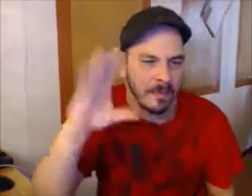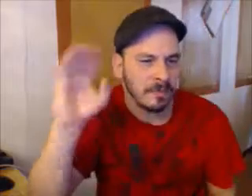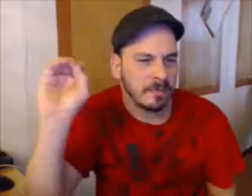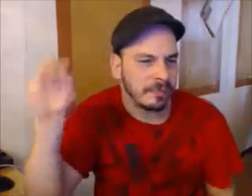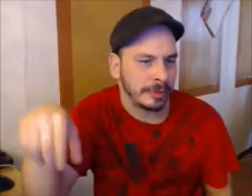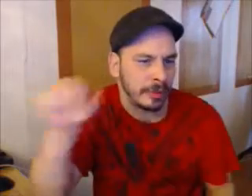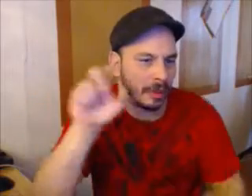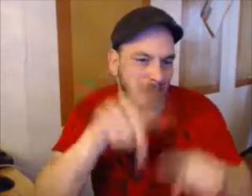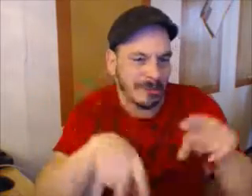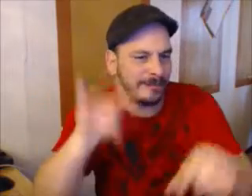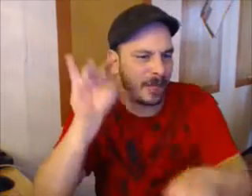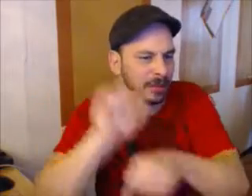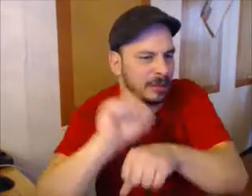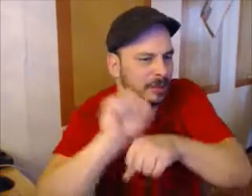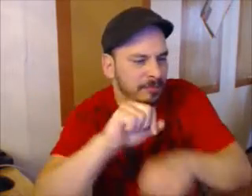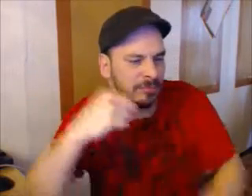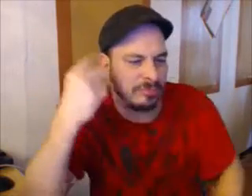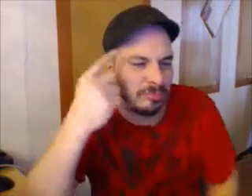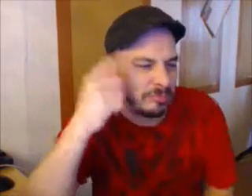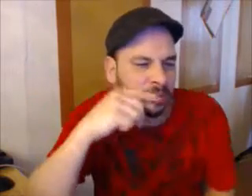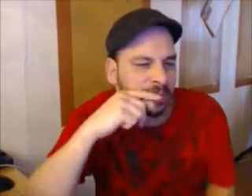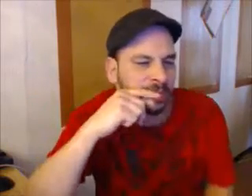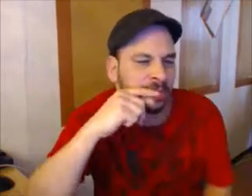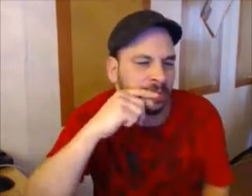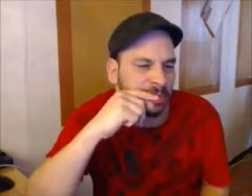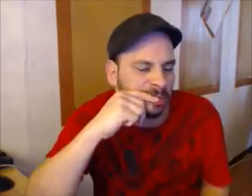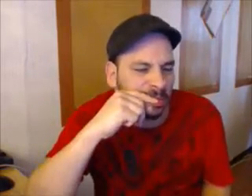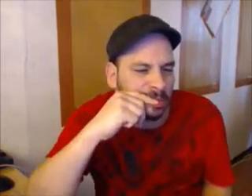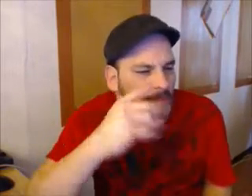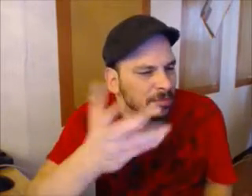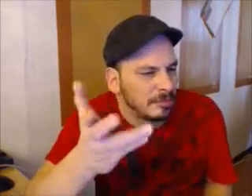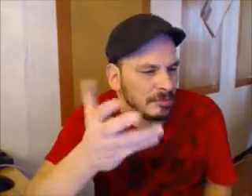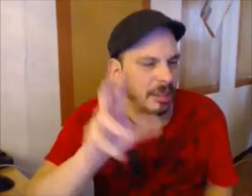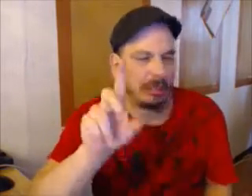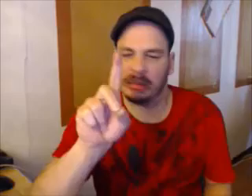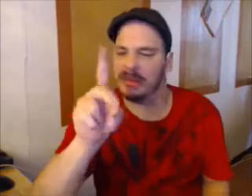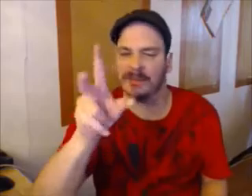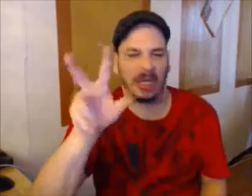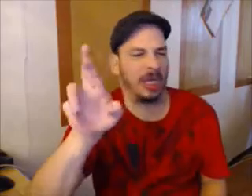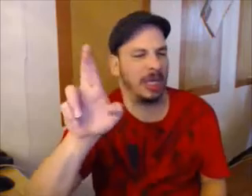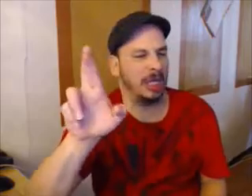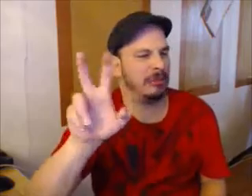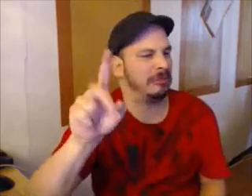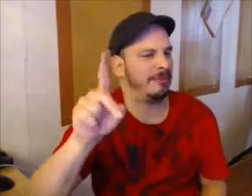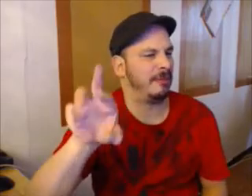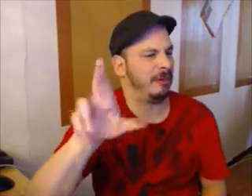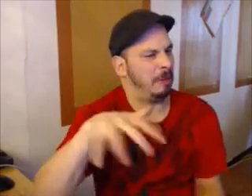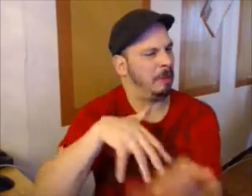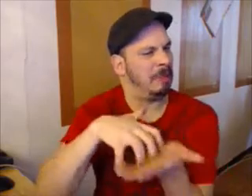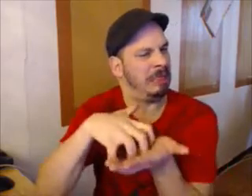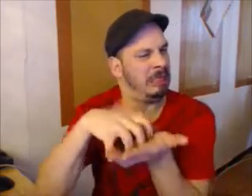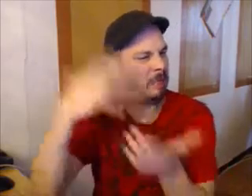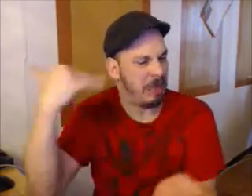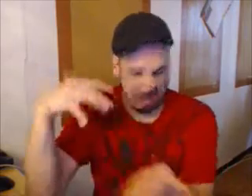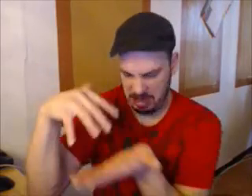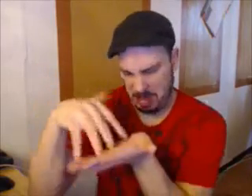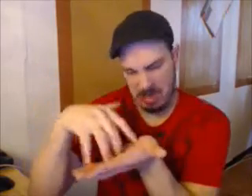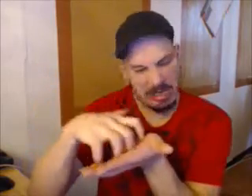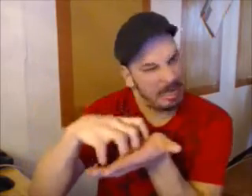take these old arguments and set them over here and talk about a new day, a new approach. That's what the election was all about. Senator Durbin, Congressman Price, thank